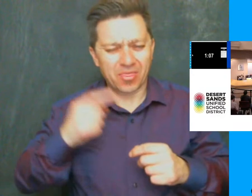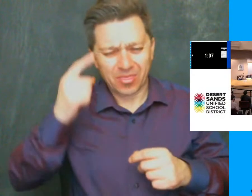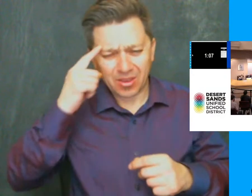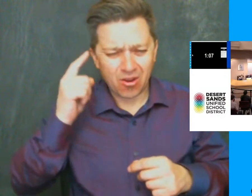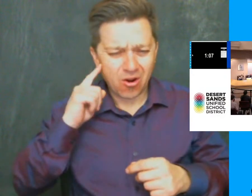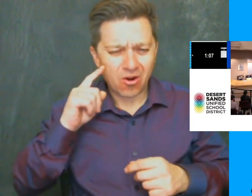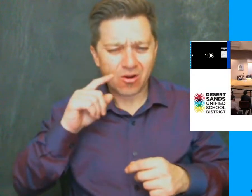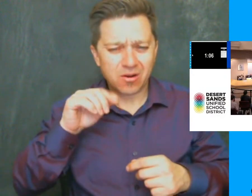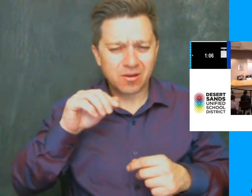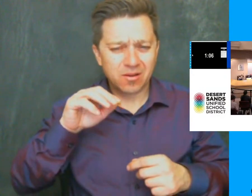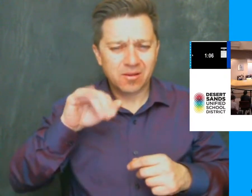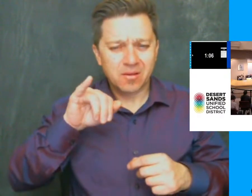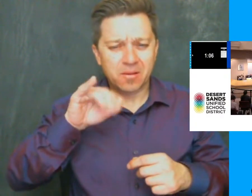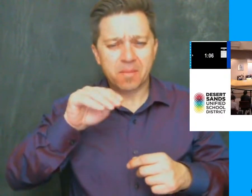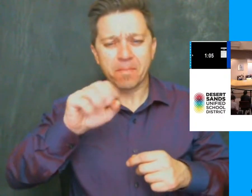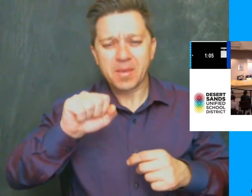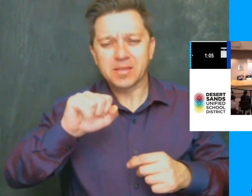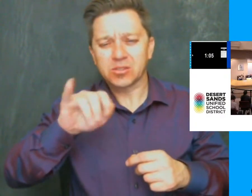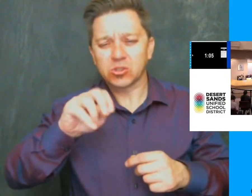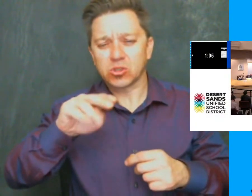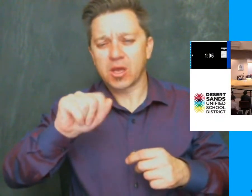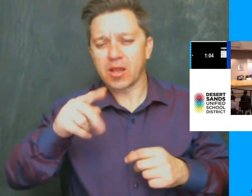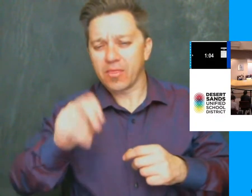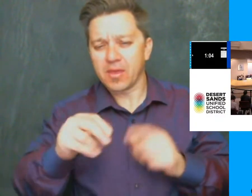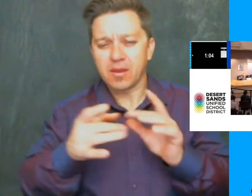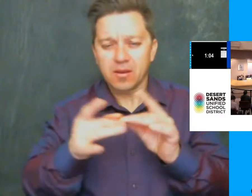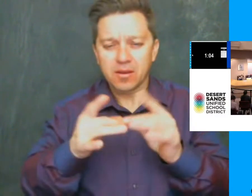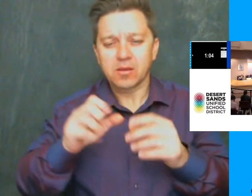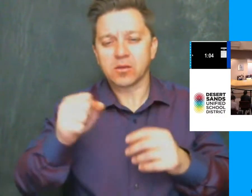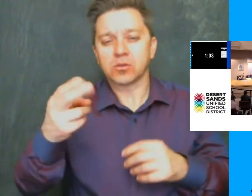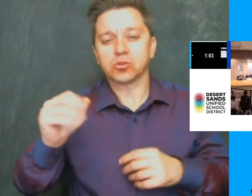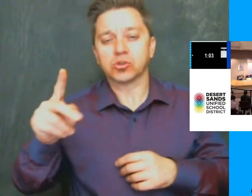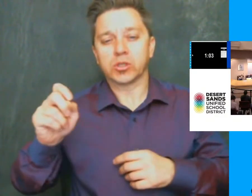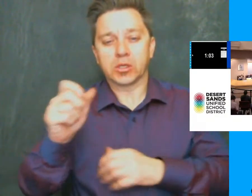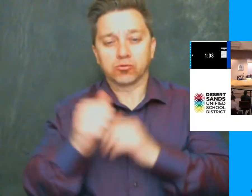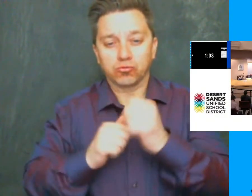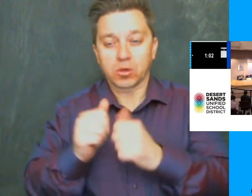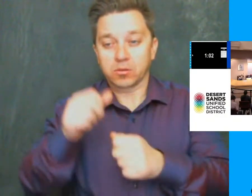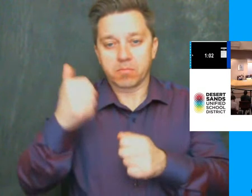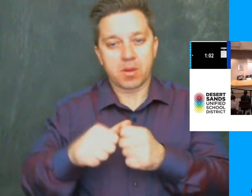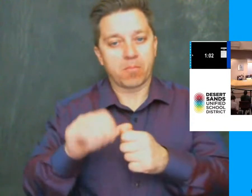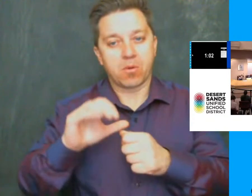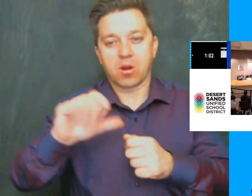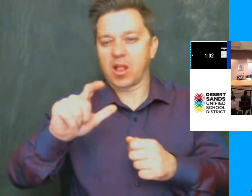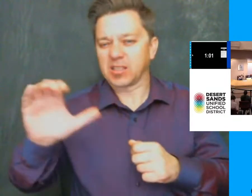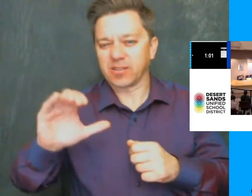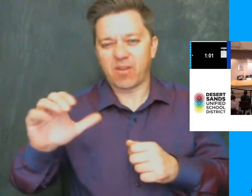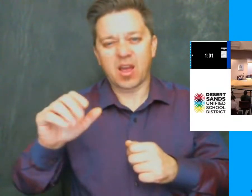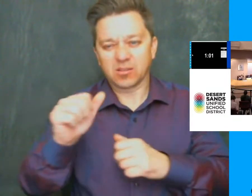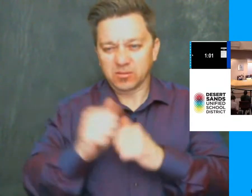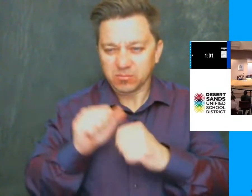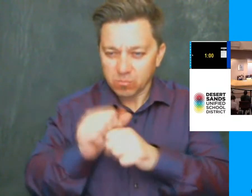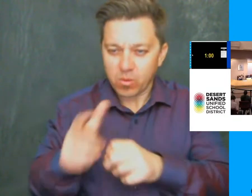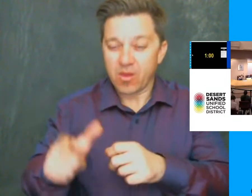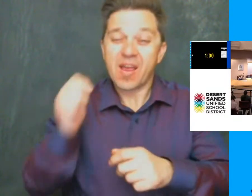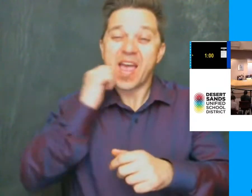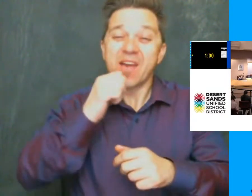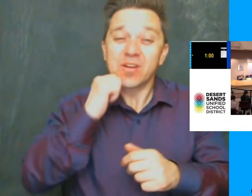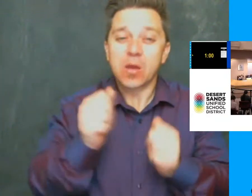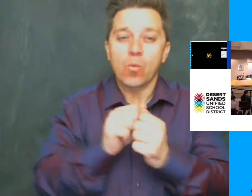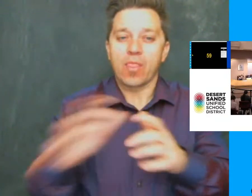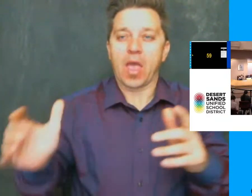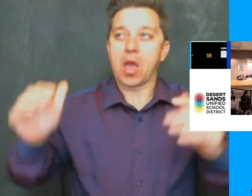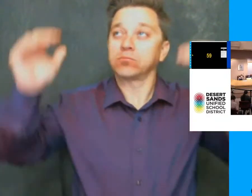Jonathan that mentioned shade structures. You got to remember, classified's out there every single day without those shade structures. You